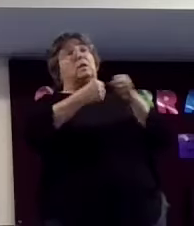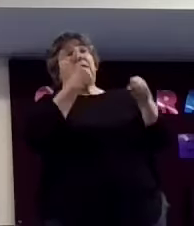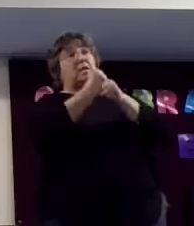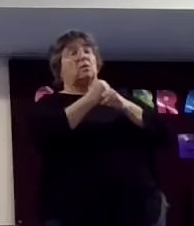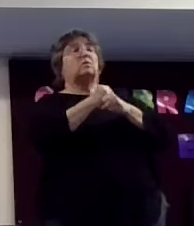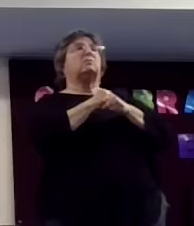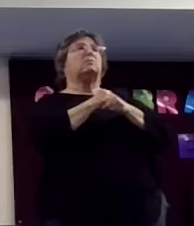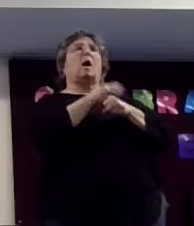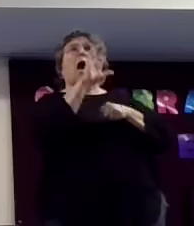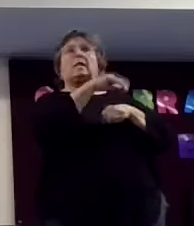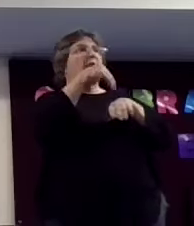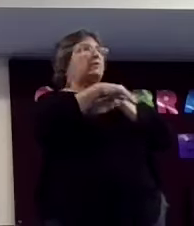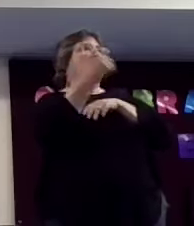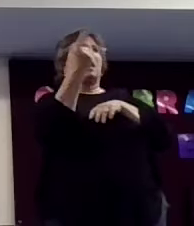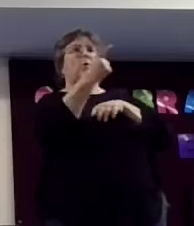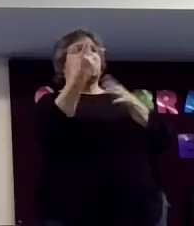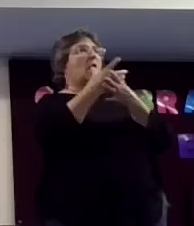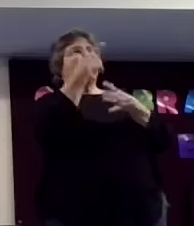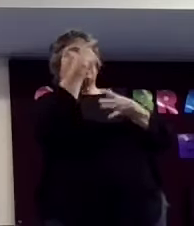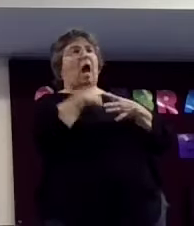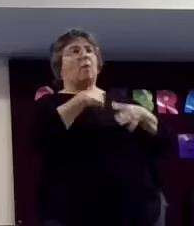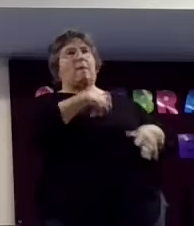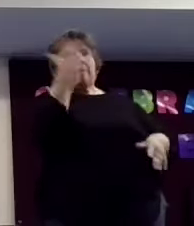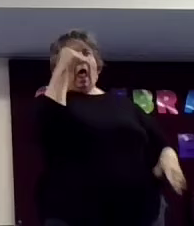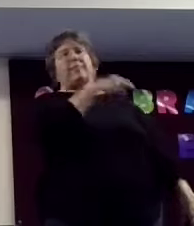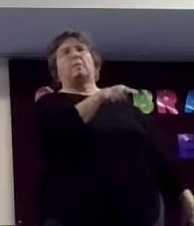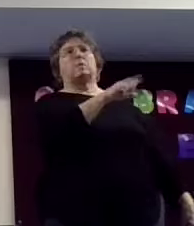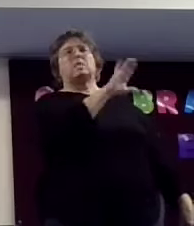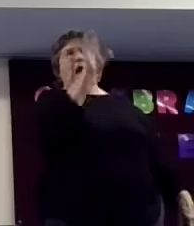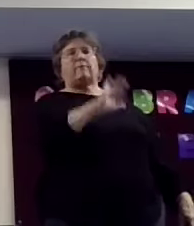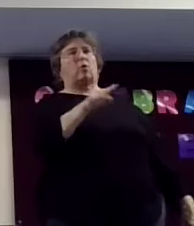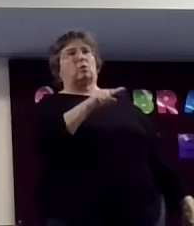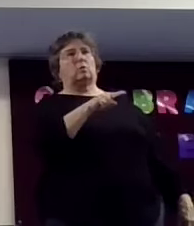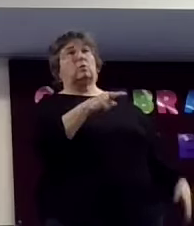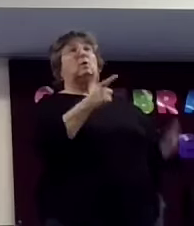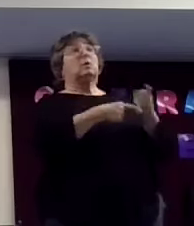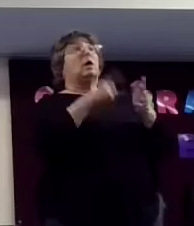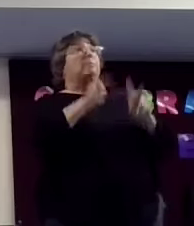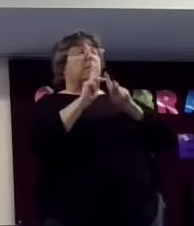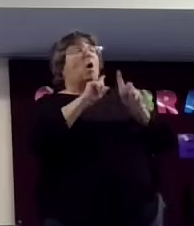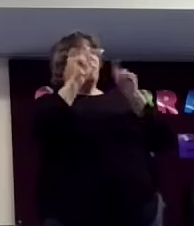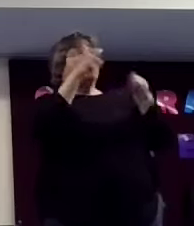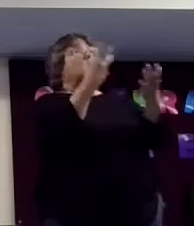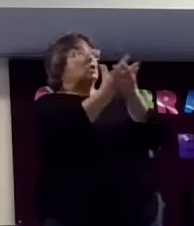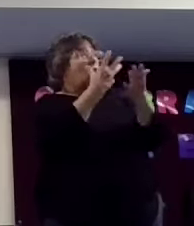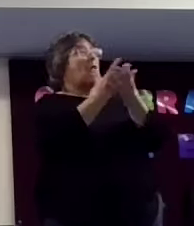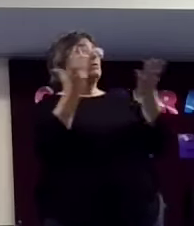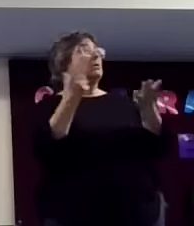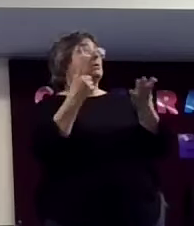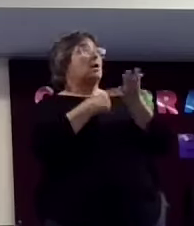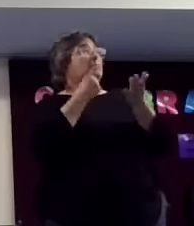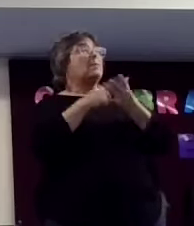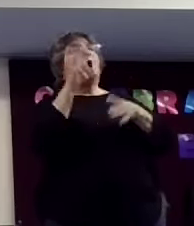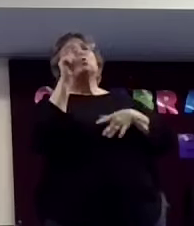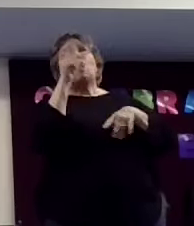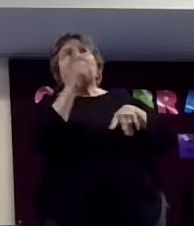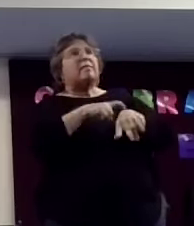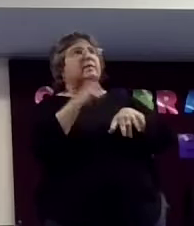year, I never sent someone to jail because I was mad at them. You know, sometimes people do have to go to jail. Sometimes it's their